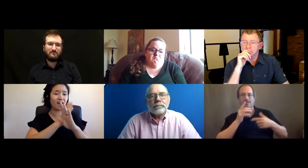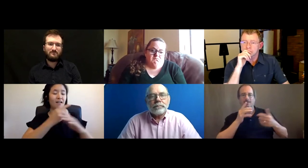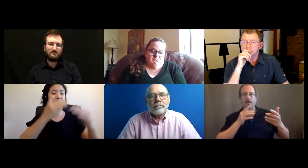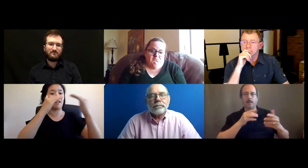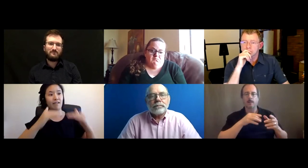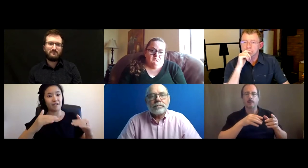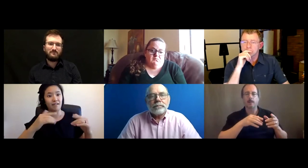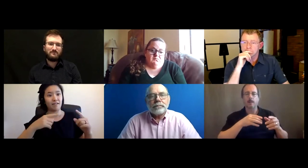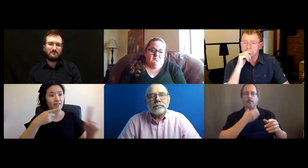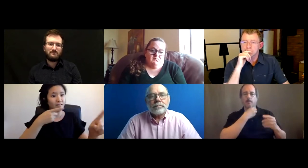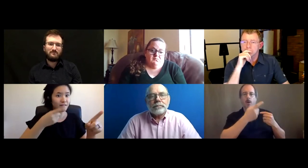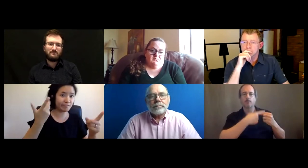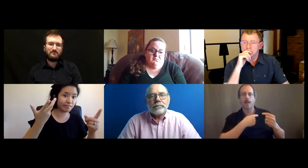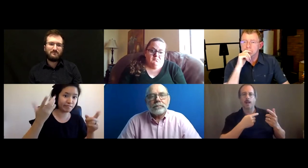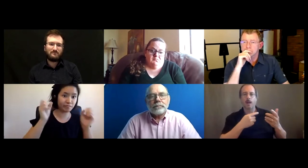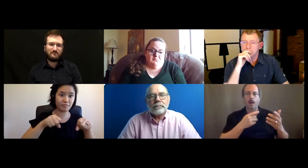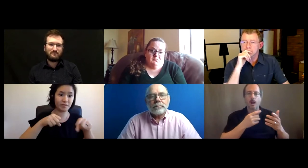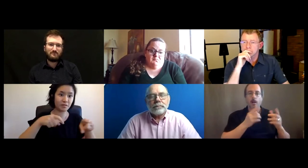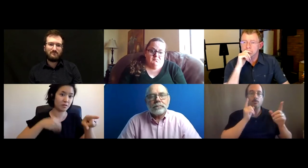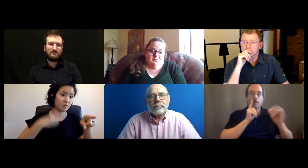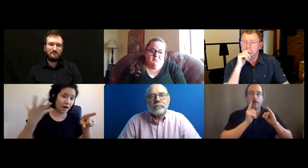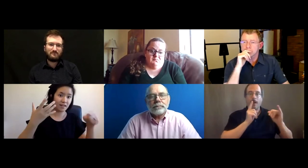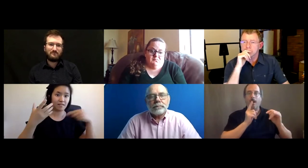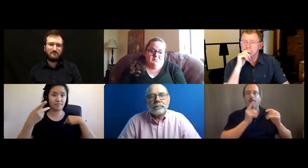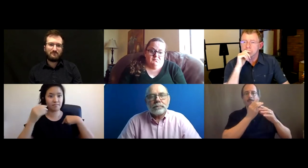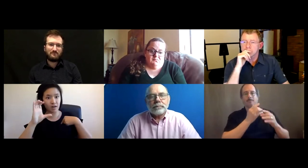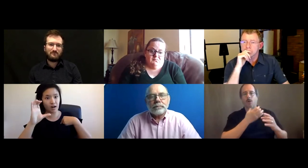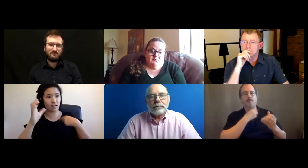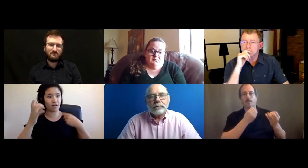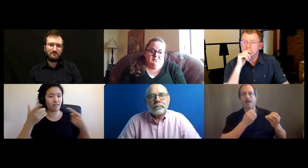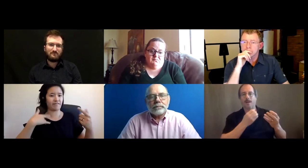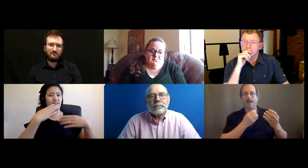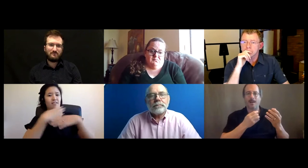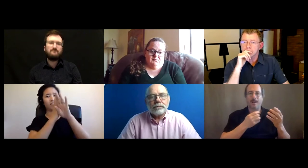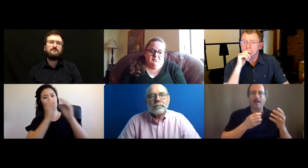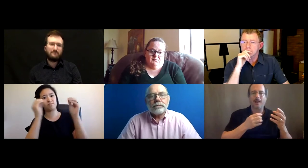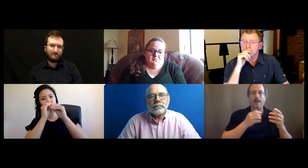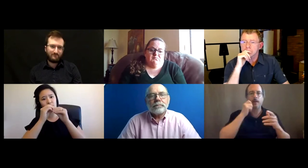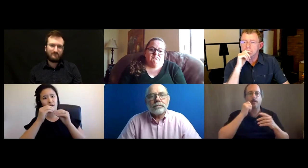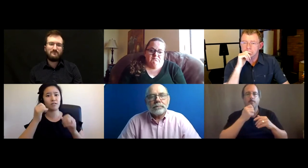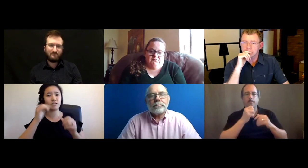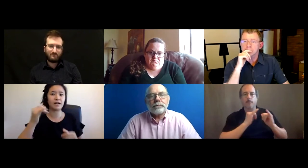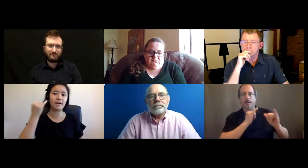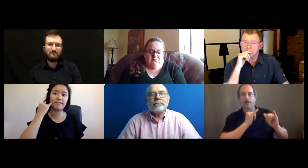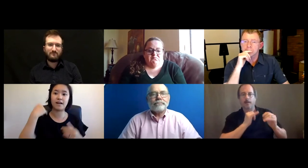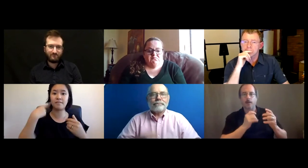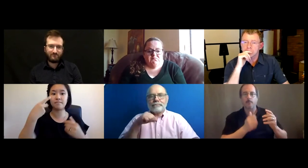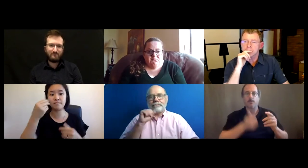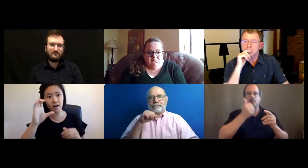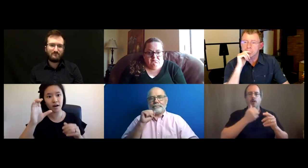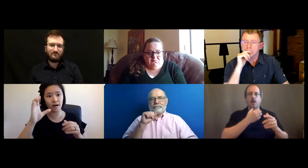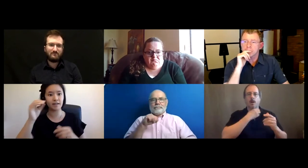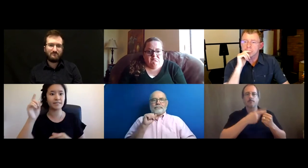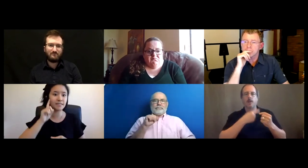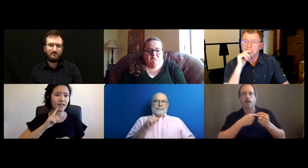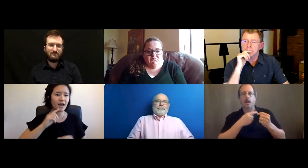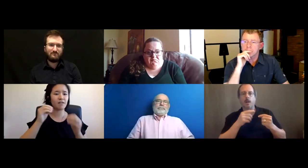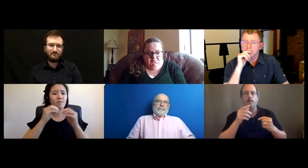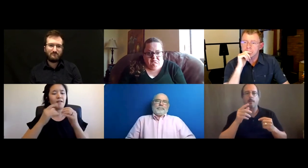We're often faced with role models who are hearing, or as a person of color, I'm dealing with a